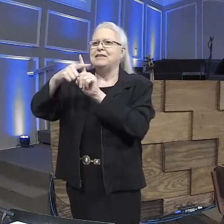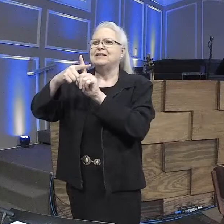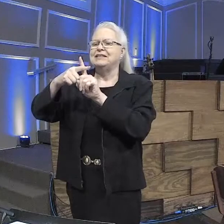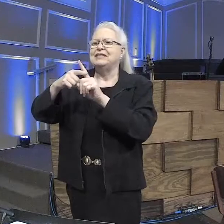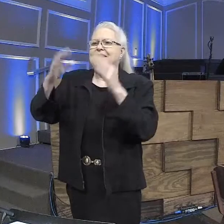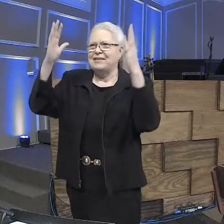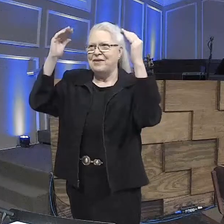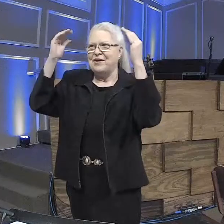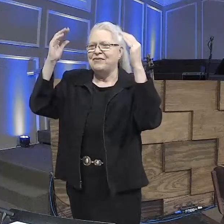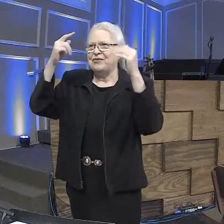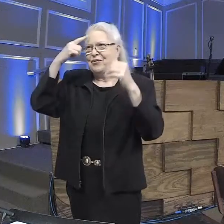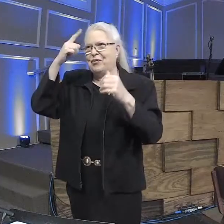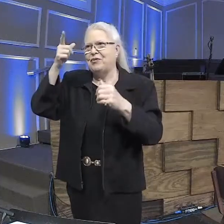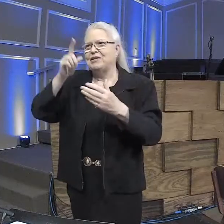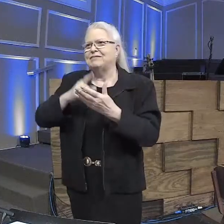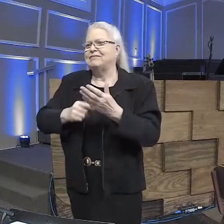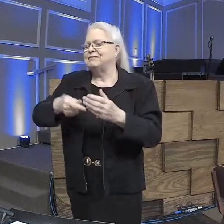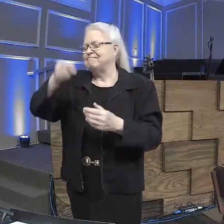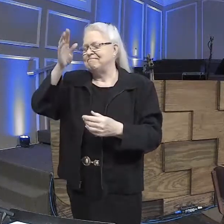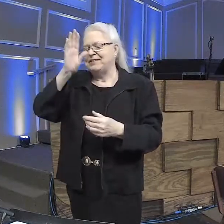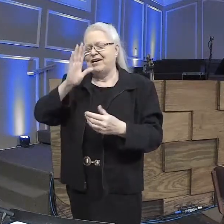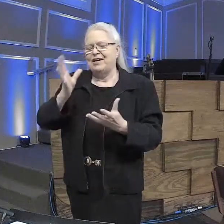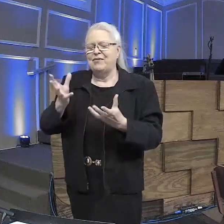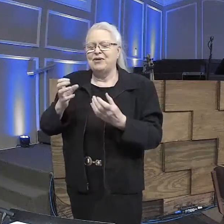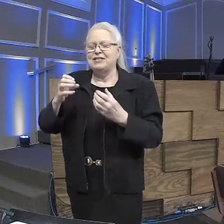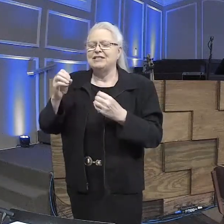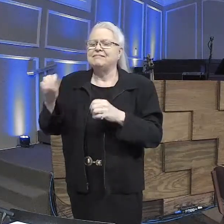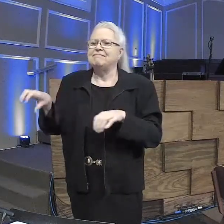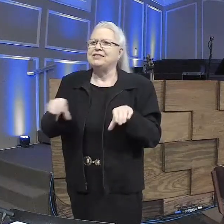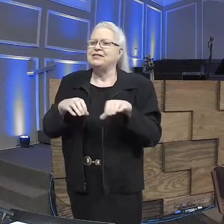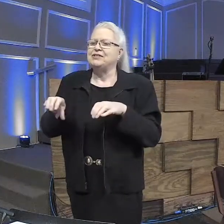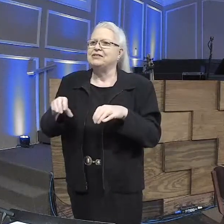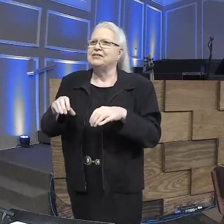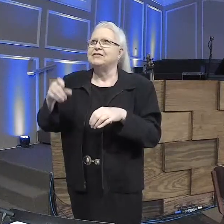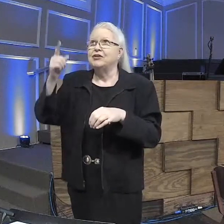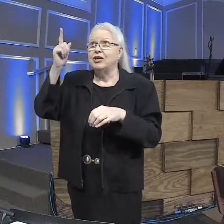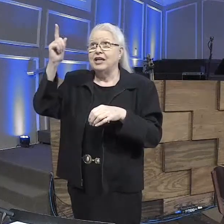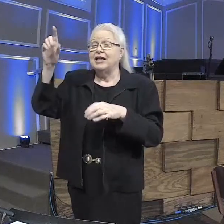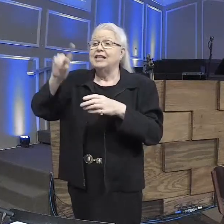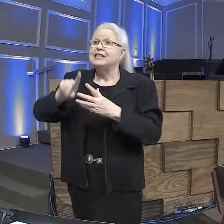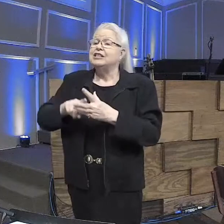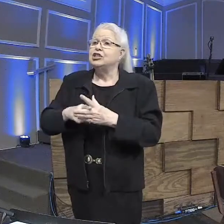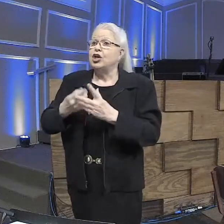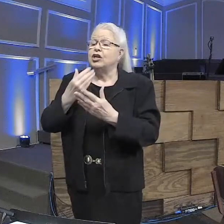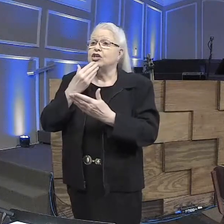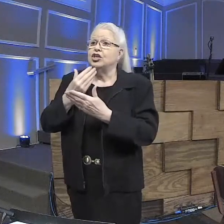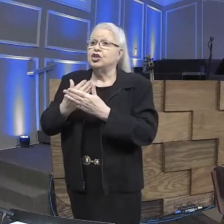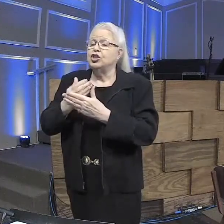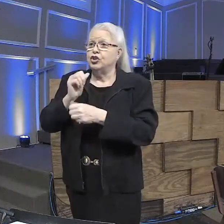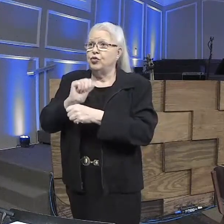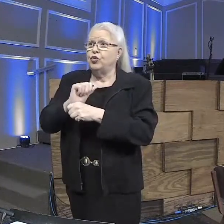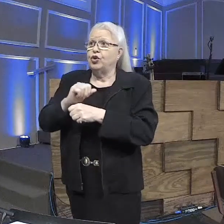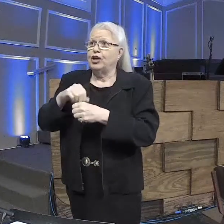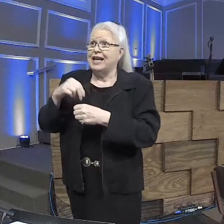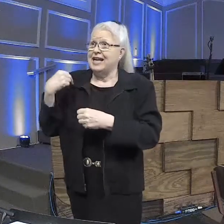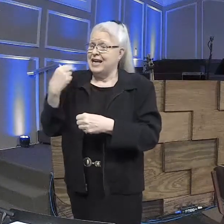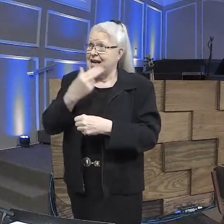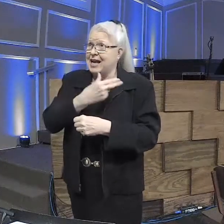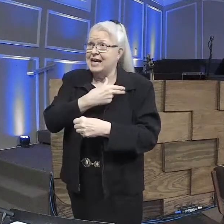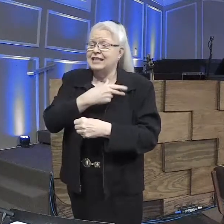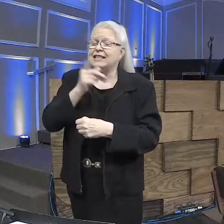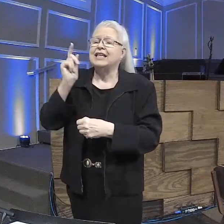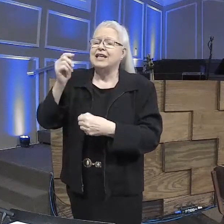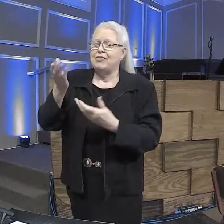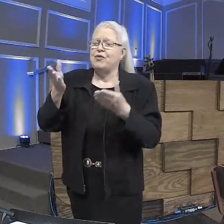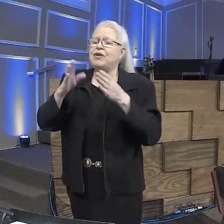the future. For He who began a good work in us will bring it to completion in the day of Jesus Christ. It's Him that makes all